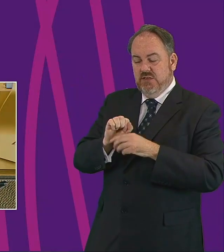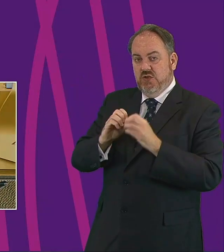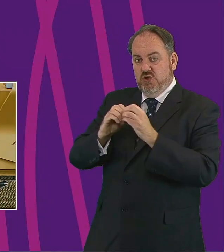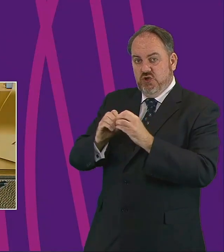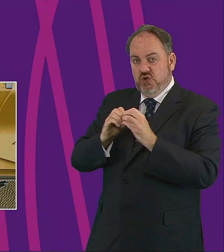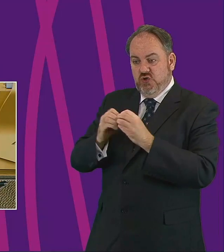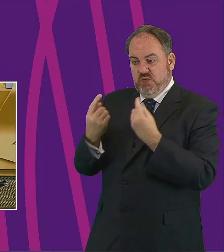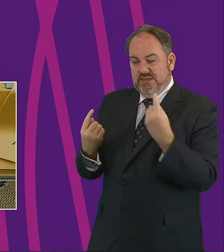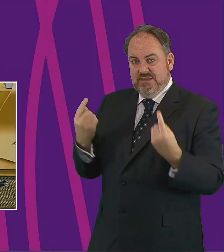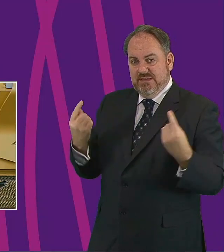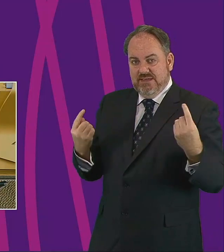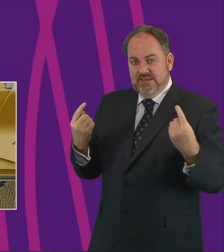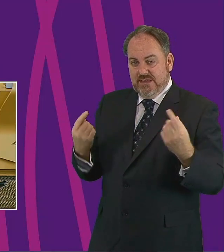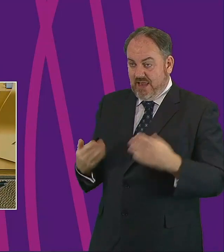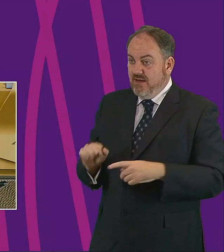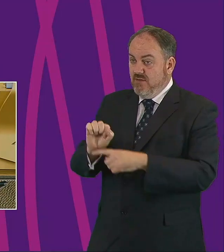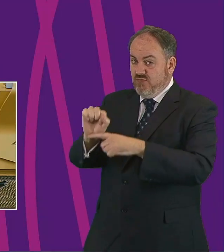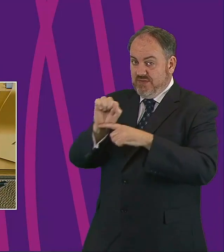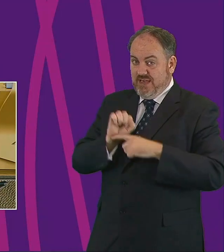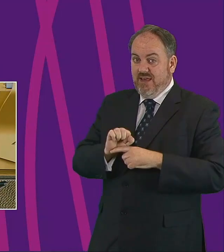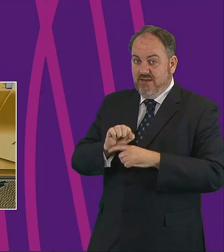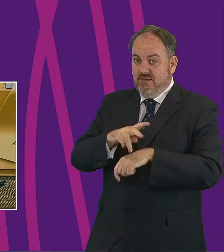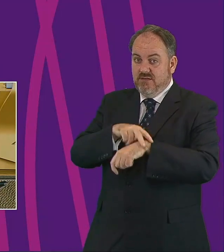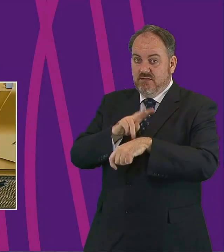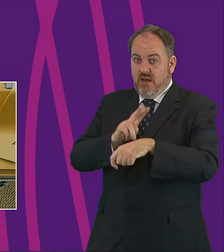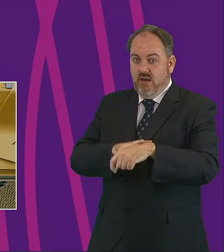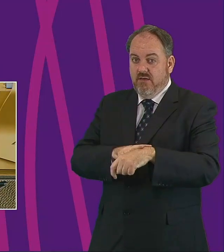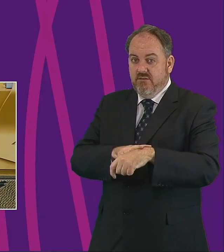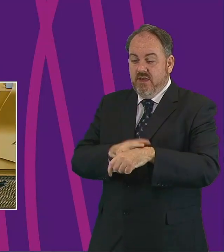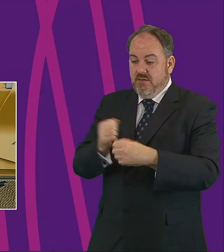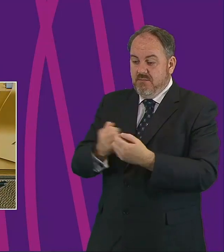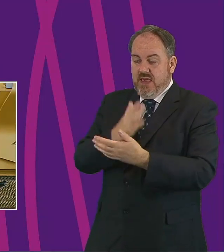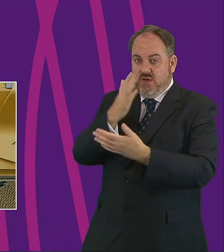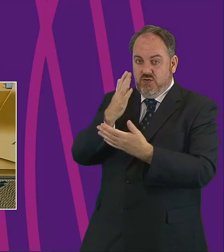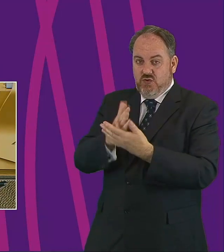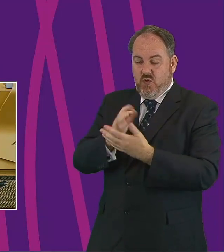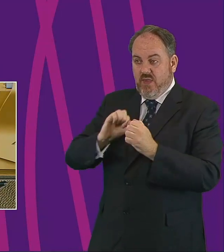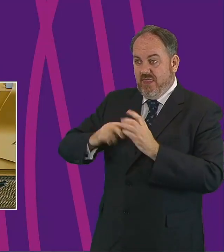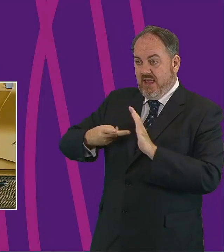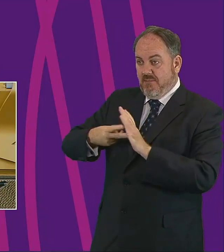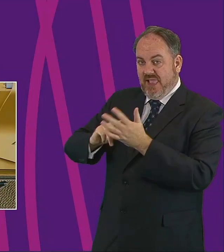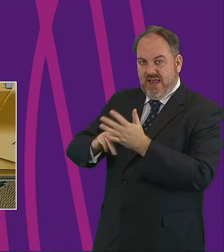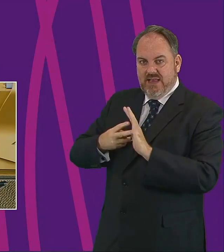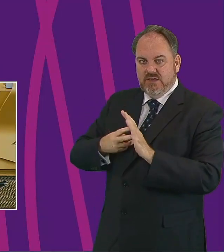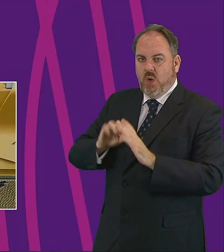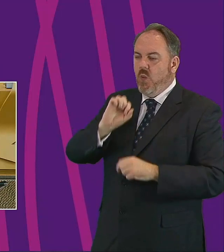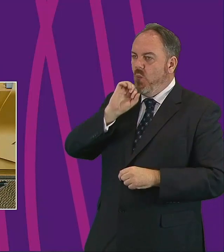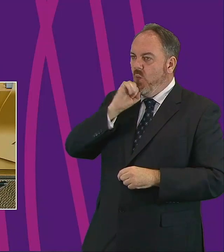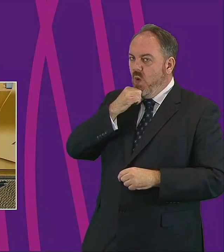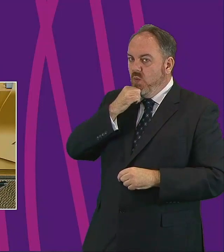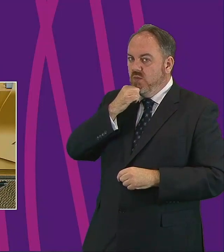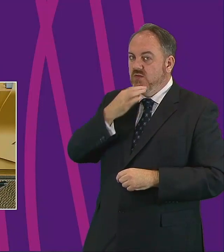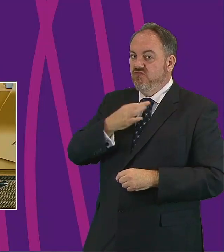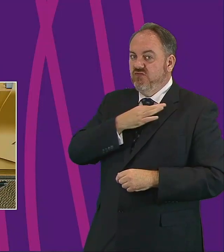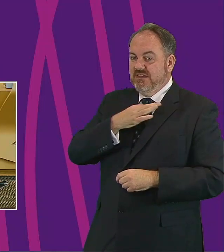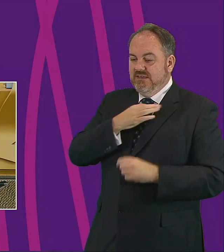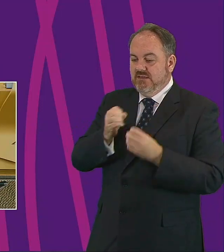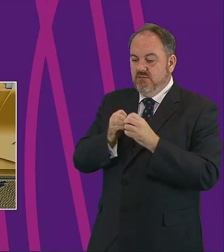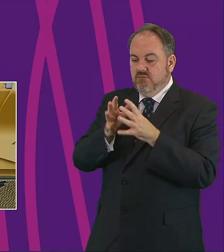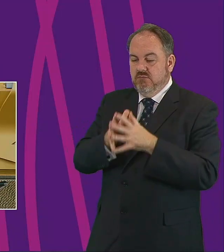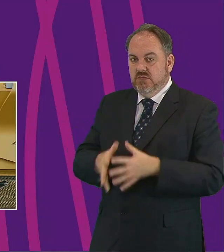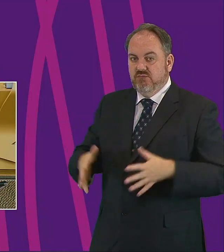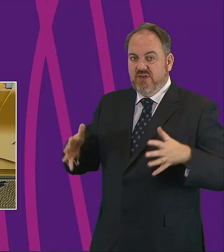in their institutions, but also how they make sure that their arrangements don't pose a risk to the wider communities that they're located in as